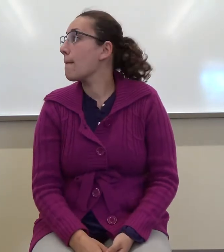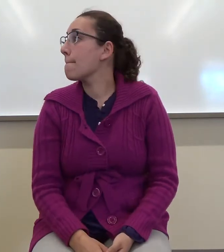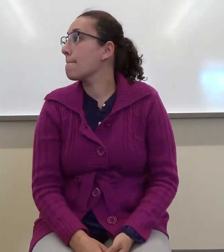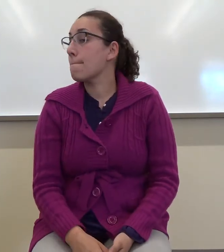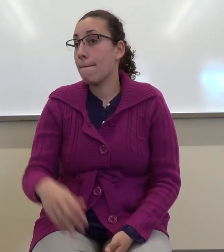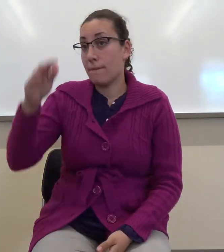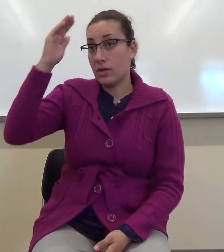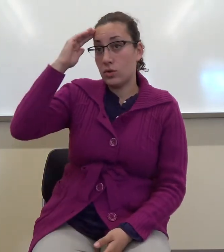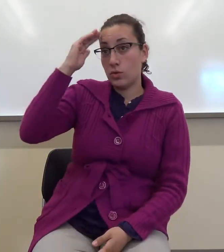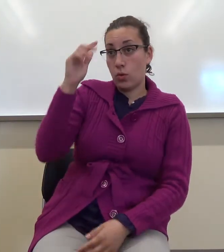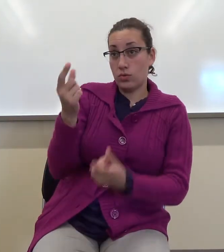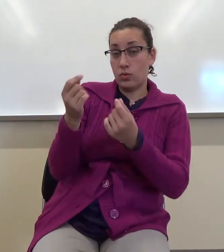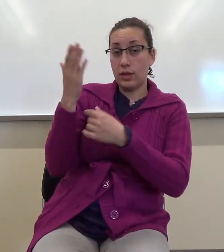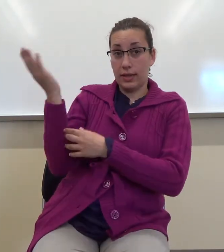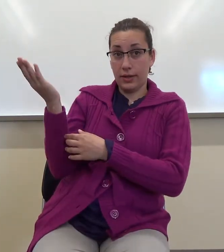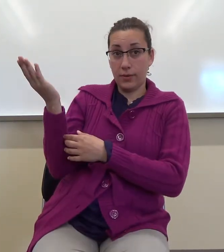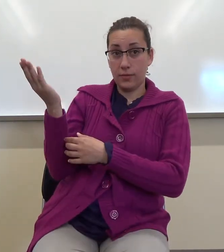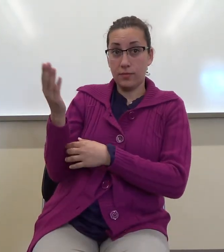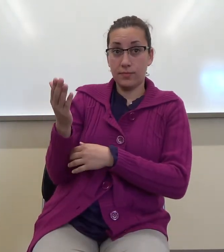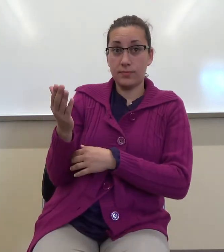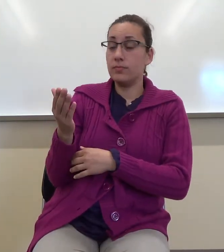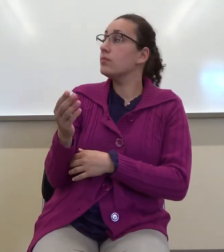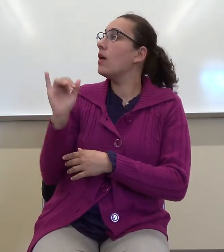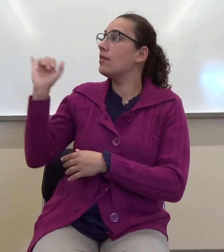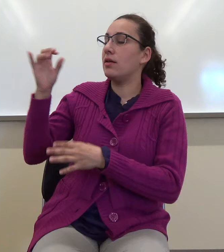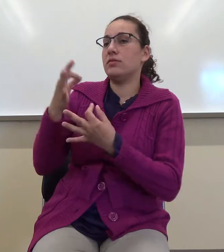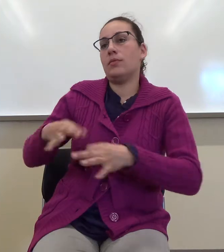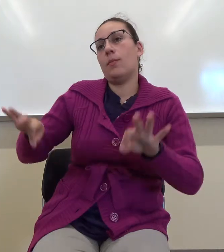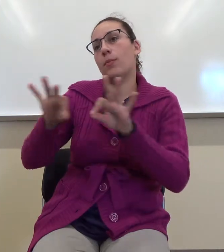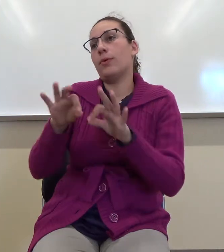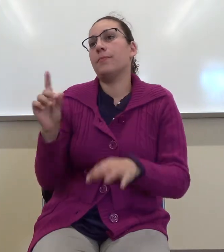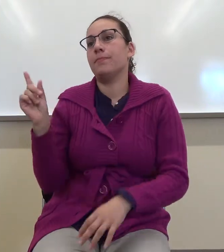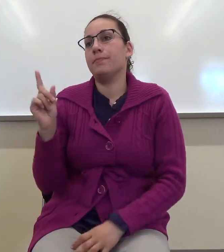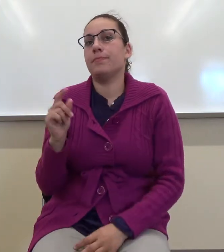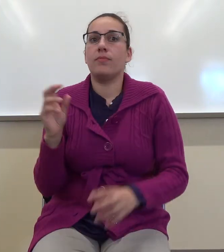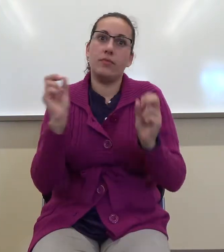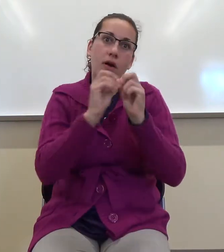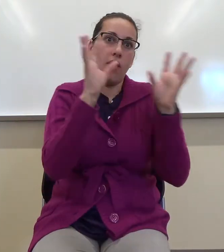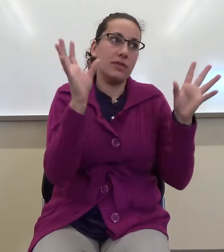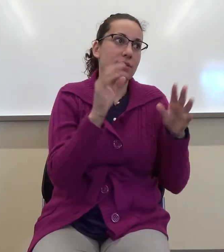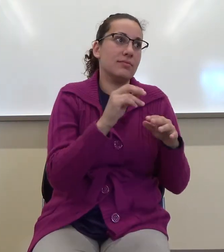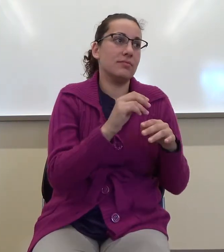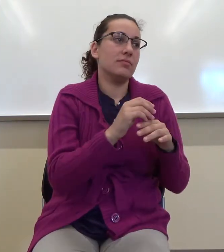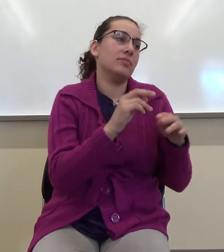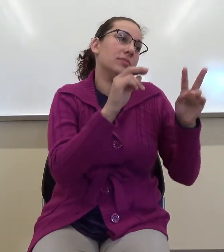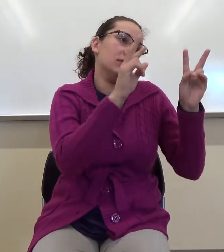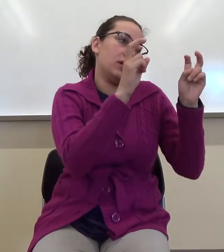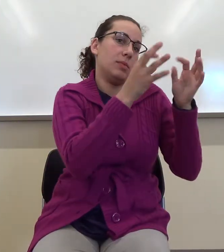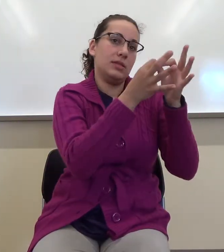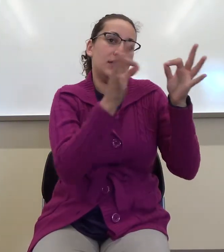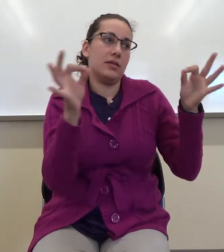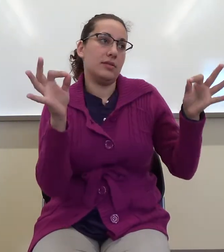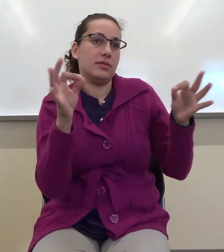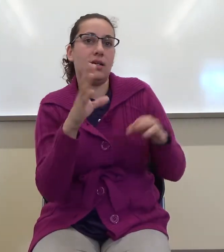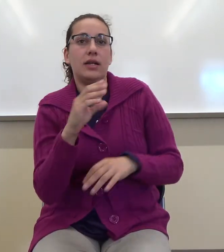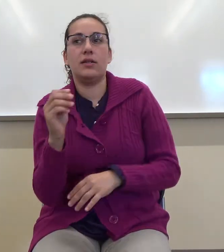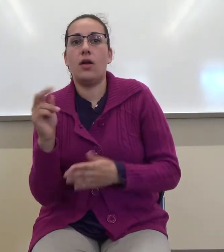here, this is the key thing. Obviously this, and then loggers cutting forests and contractors draining